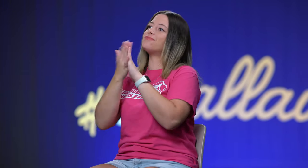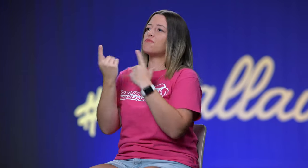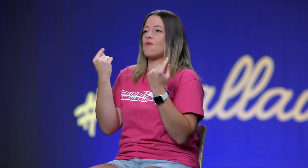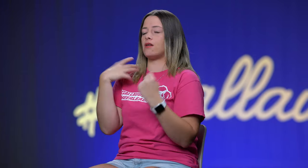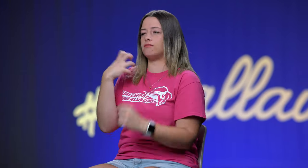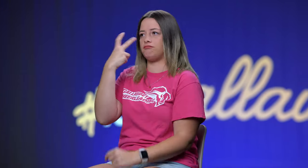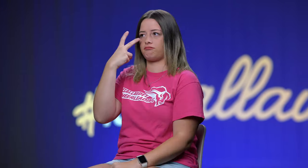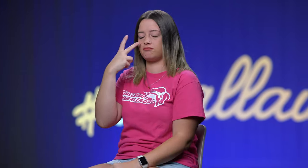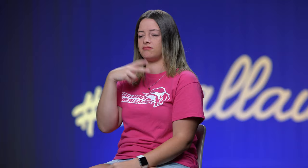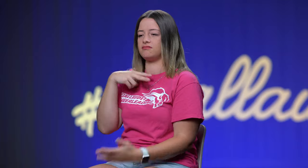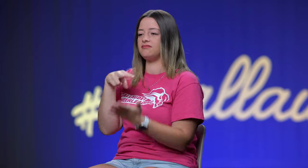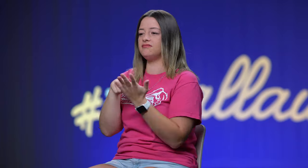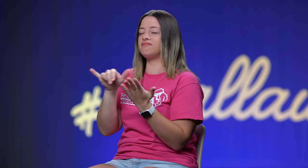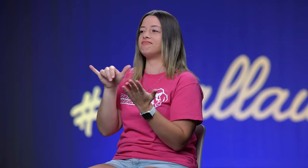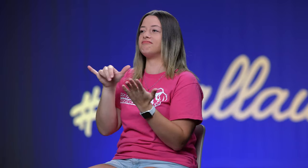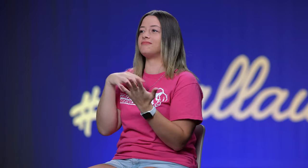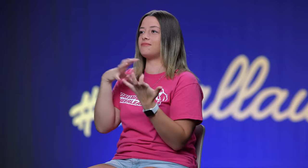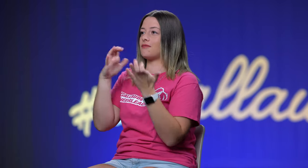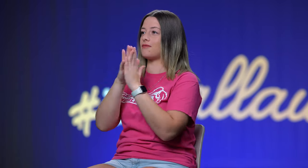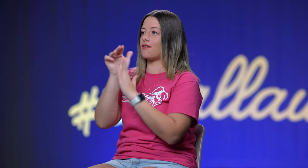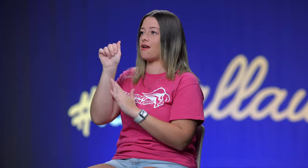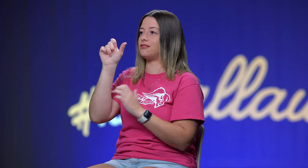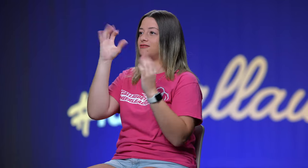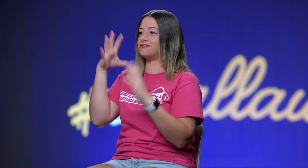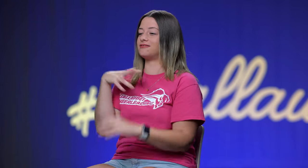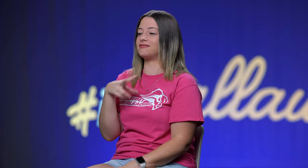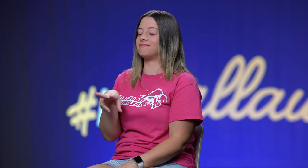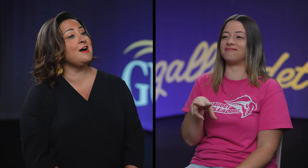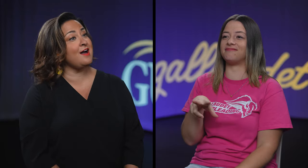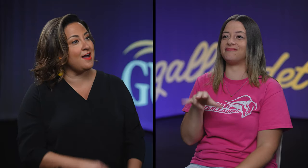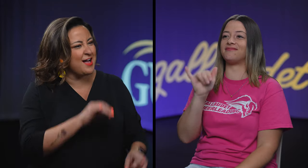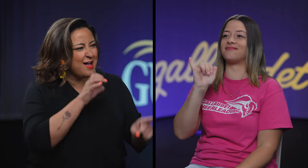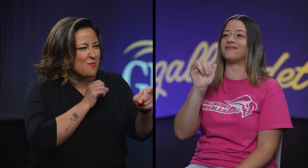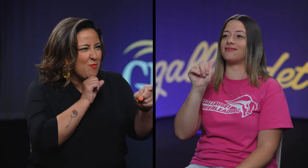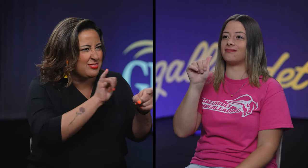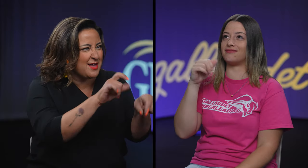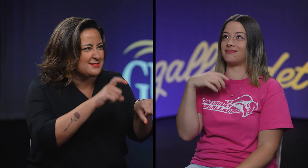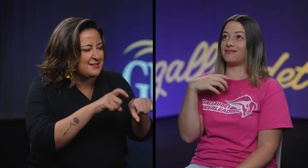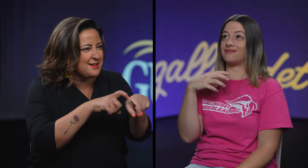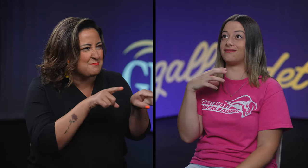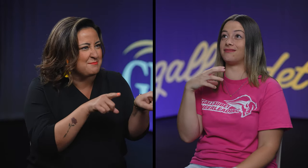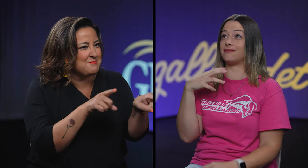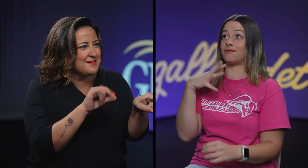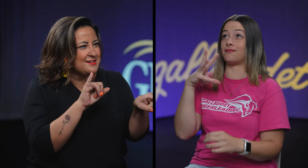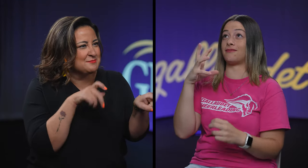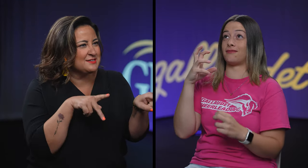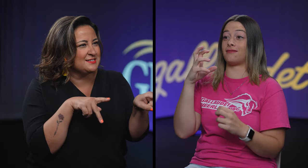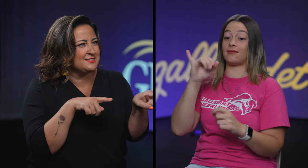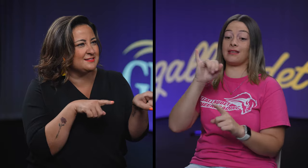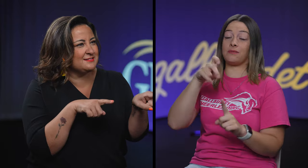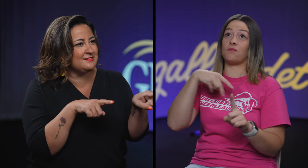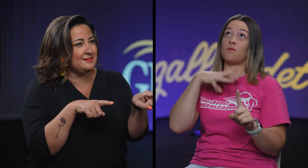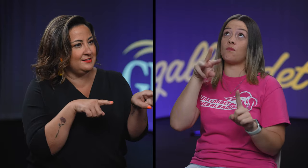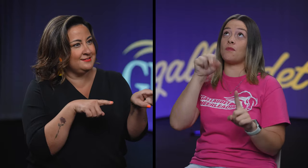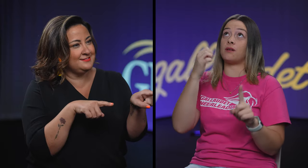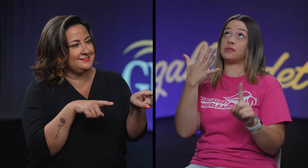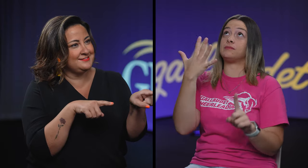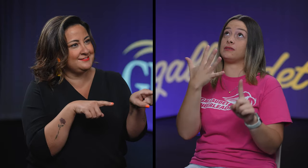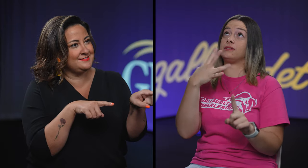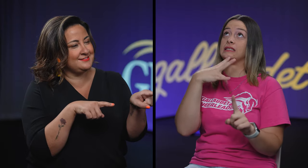to be when I grew up as a kid. It said that I wanted to be an ASL teacher. How old were you when you put that in your IEP? I was maybe 17